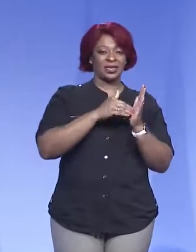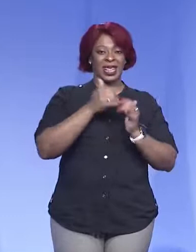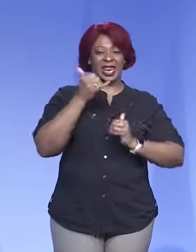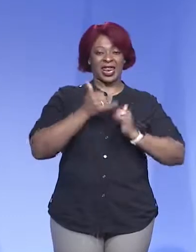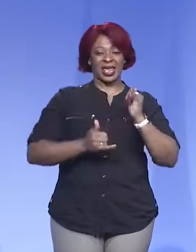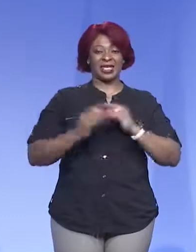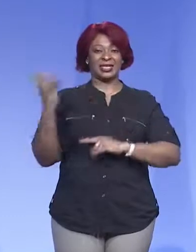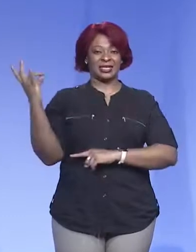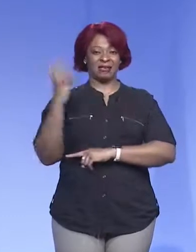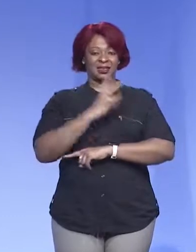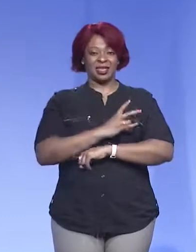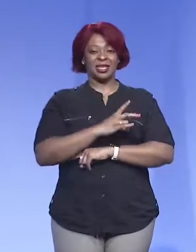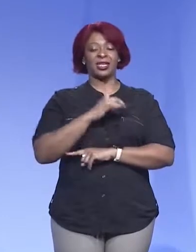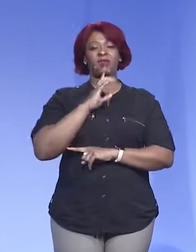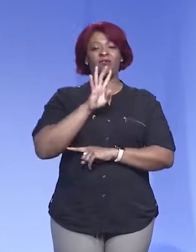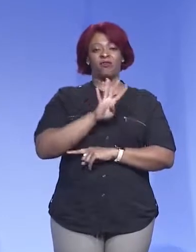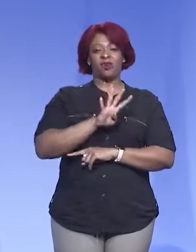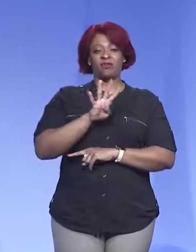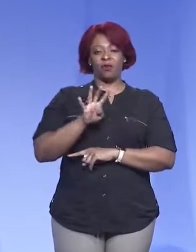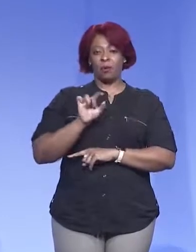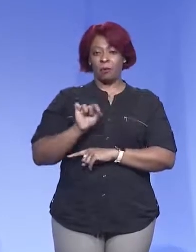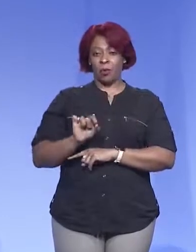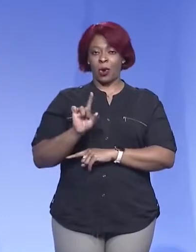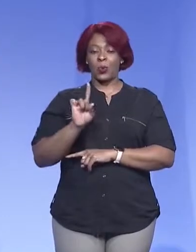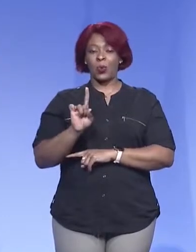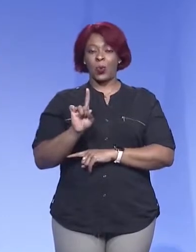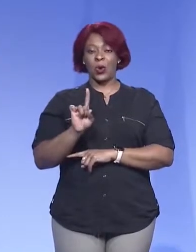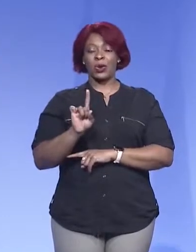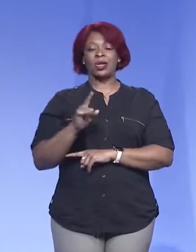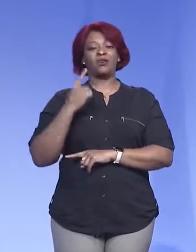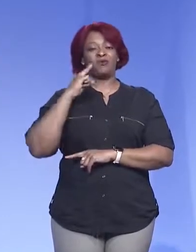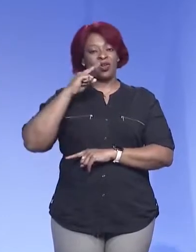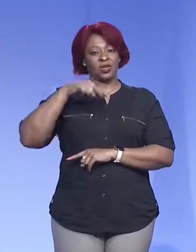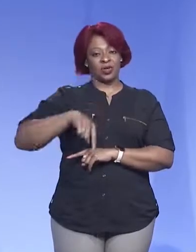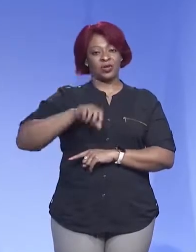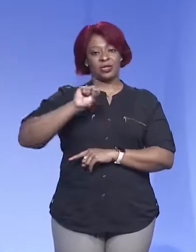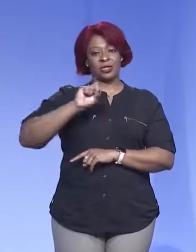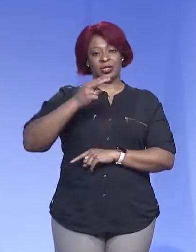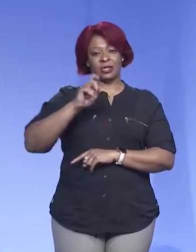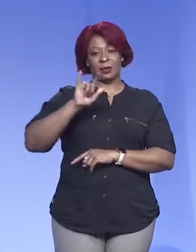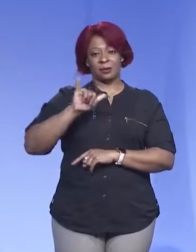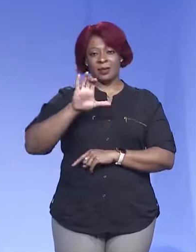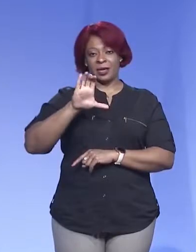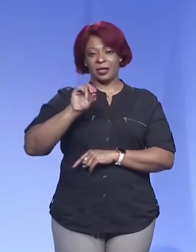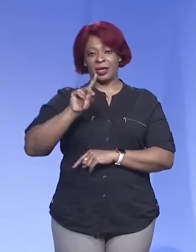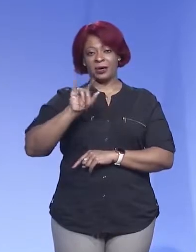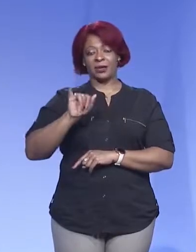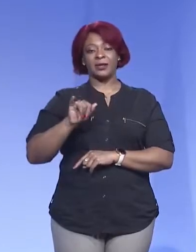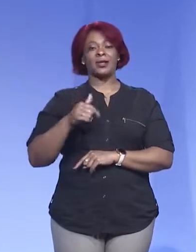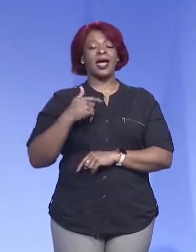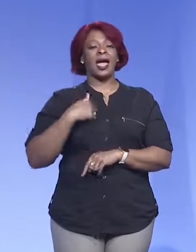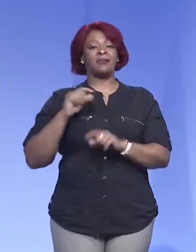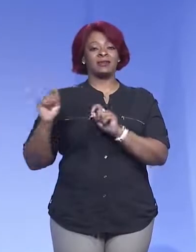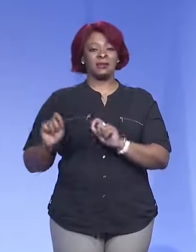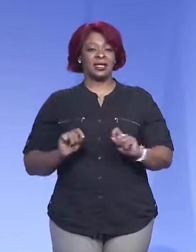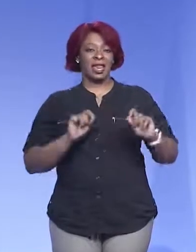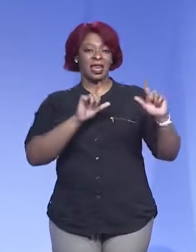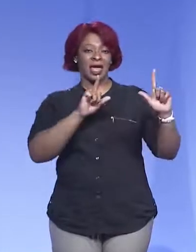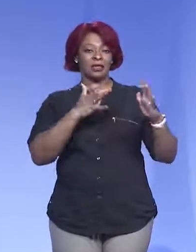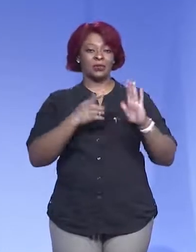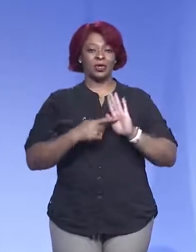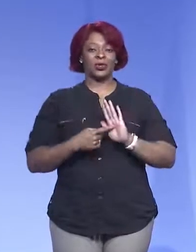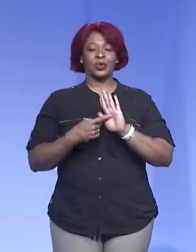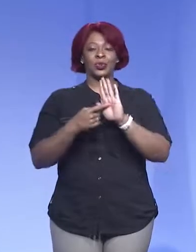7 days is 44.1 for Shelby County. We do have some data slides that I'd like to show